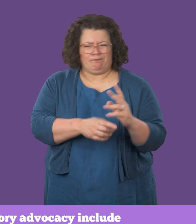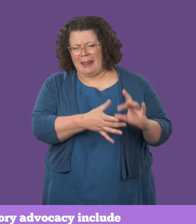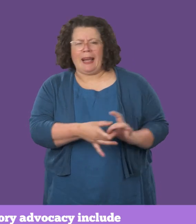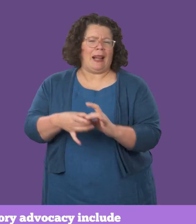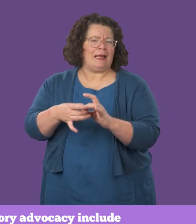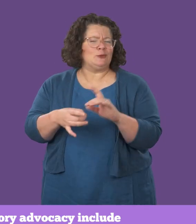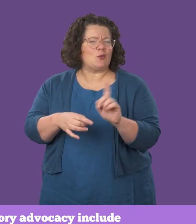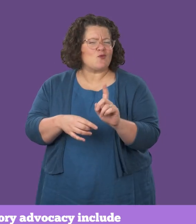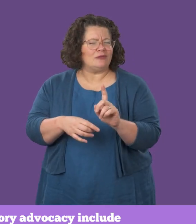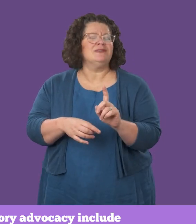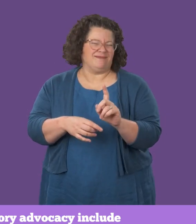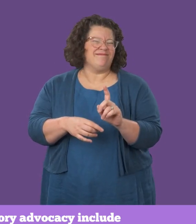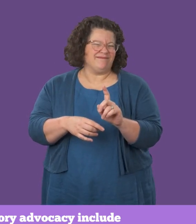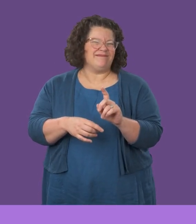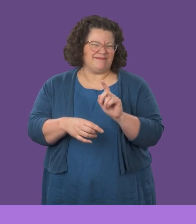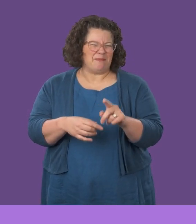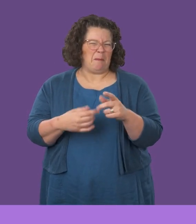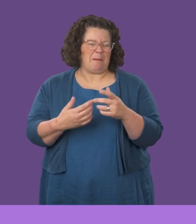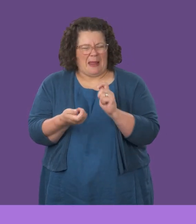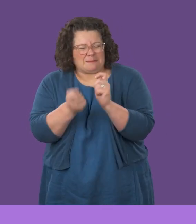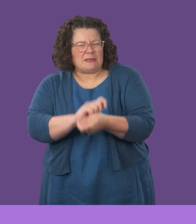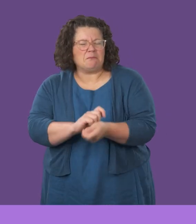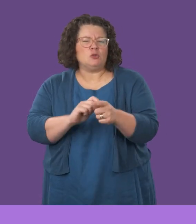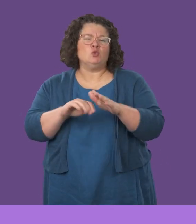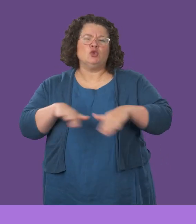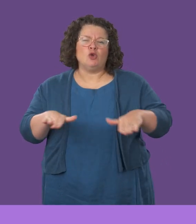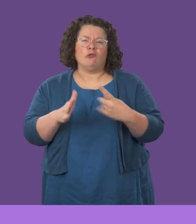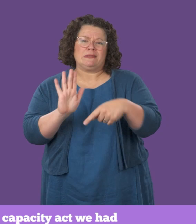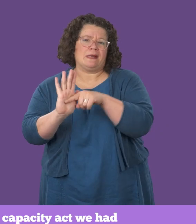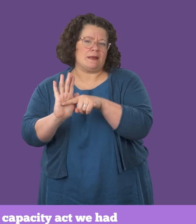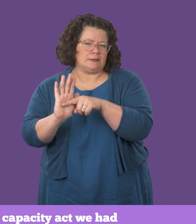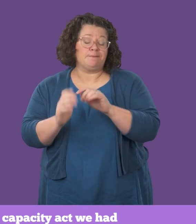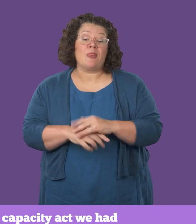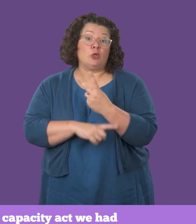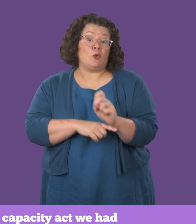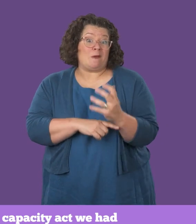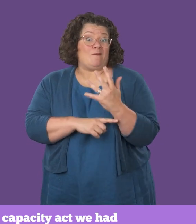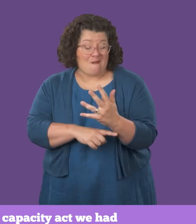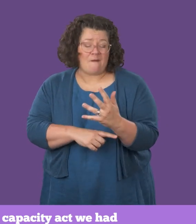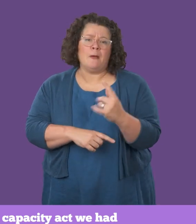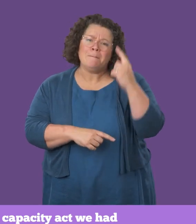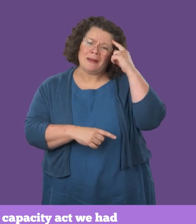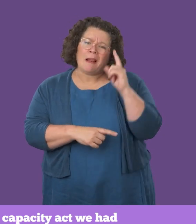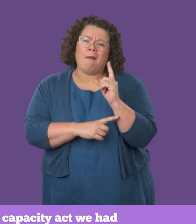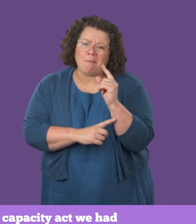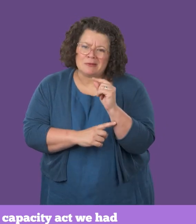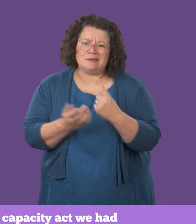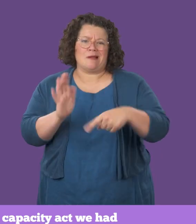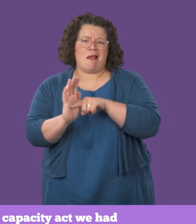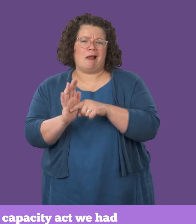Children Act, or amendment to the Children Act, I should say. Then in 2005, in the Mental Capacity Act, we had